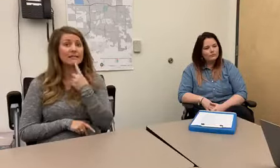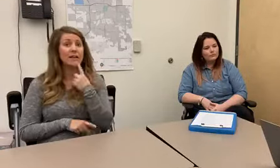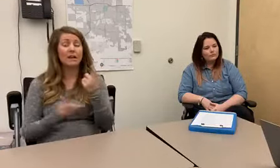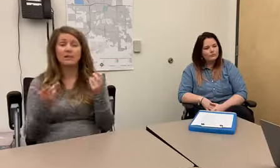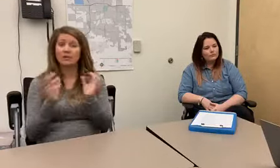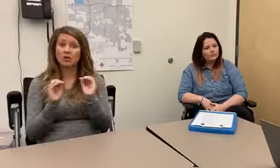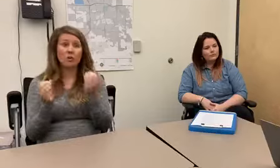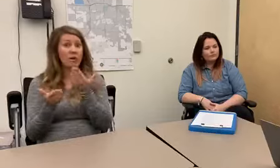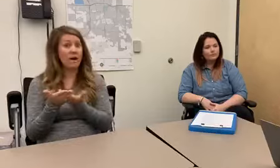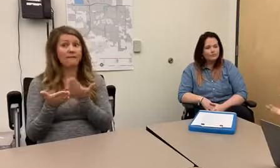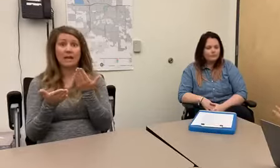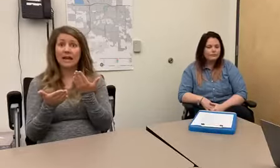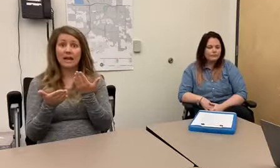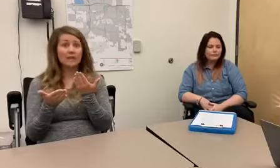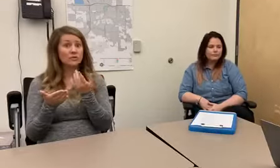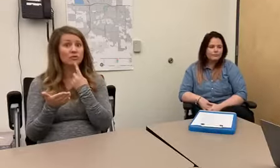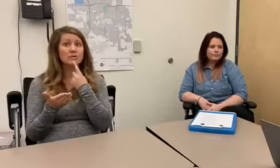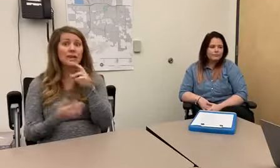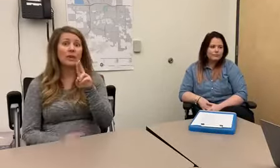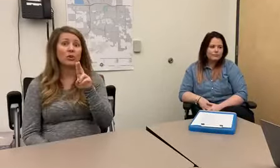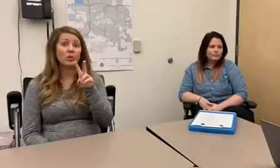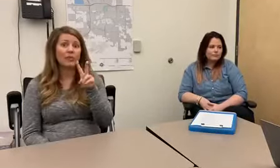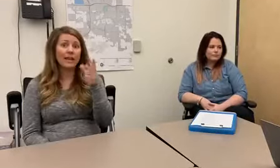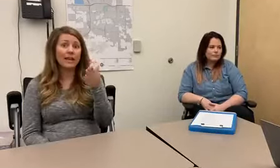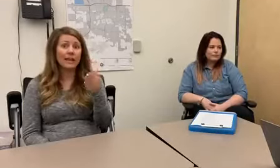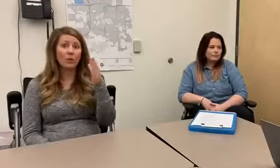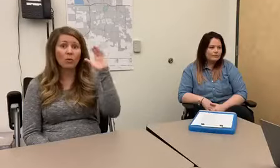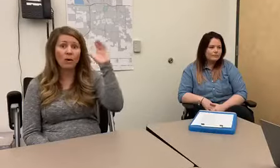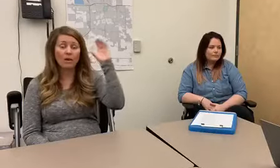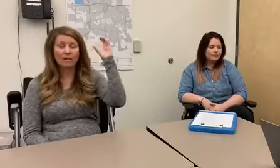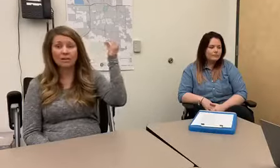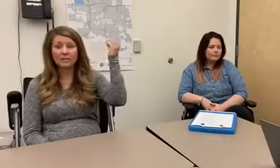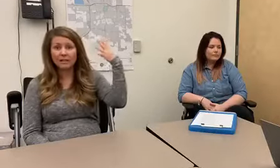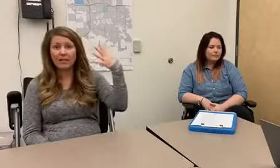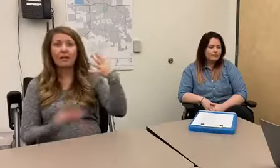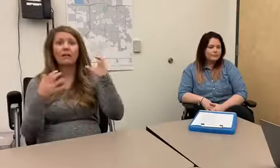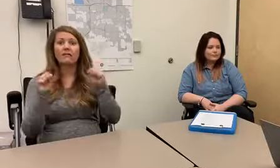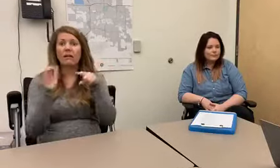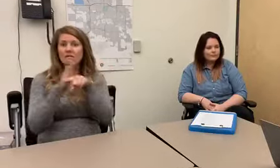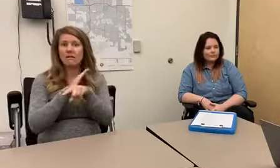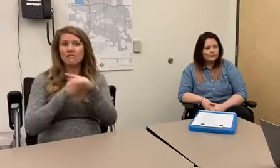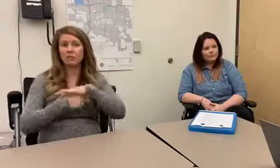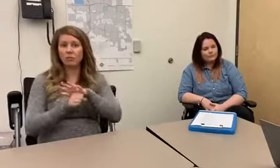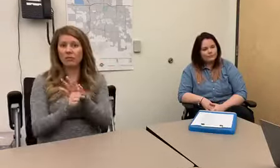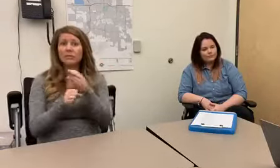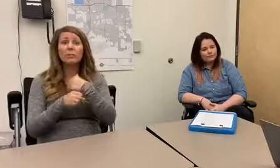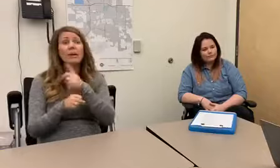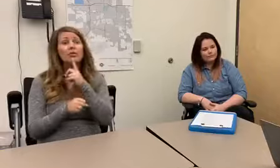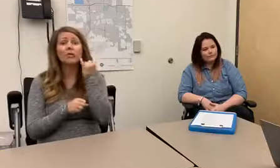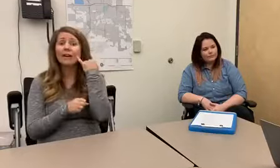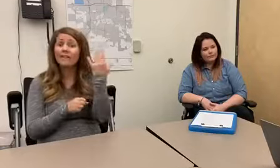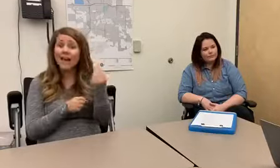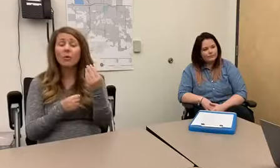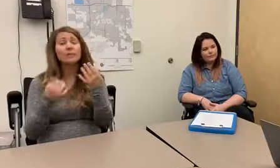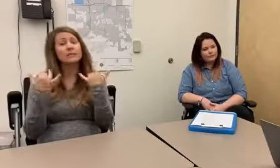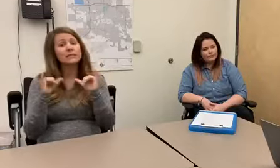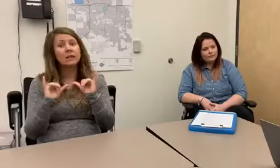evidence to suggest that UV or sunlight can kill COVID. So, you know, make sure if you are out, you're being safe, you're using that